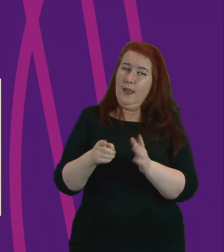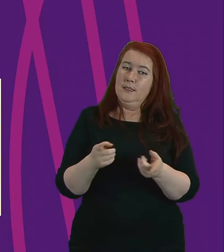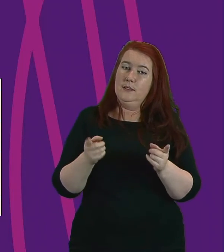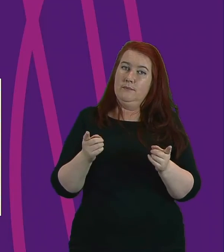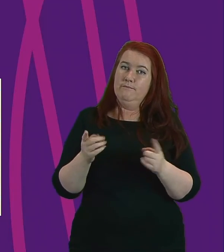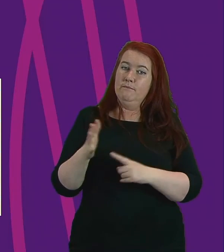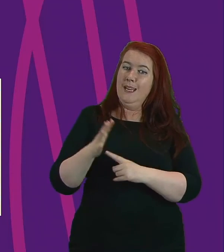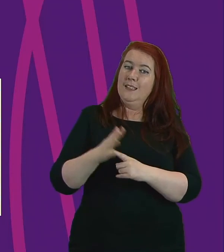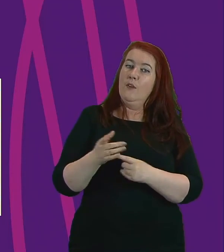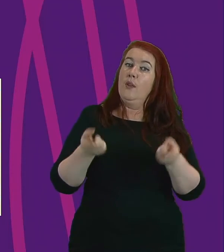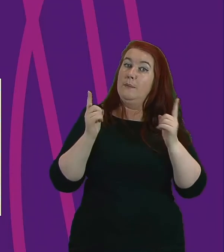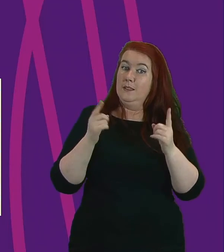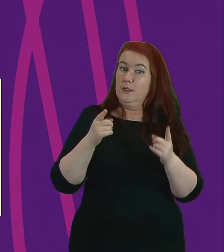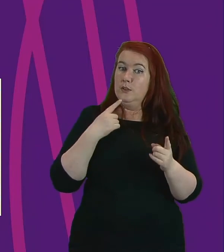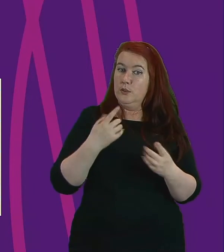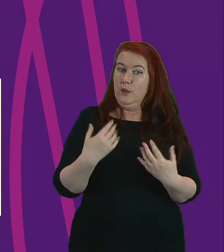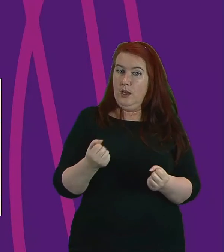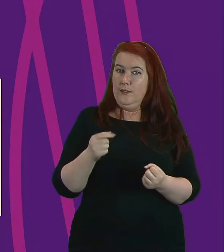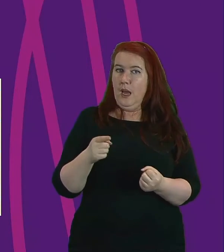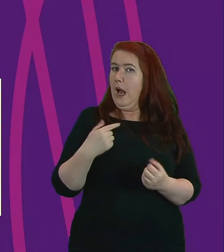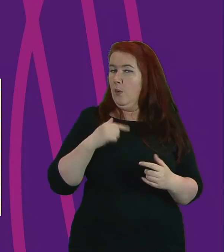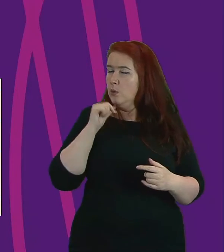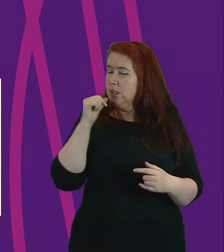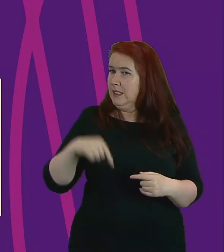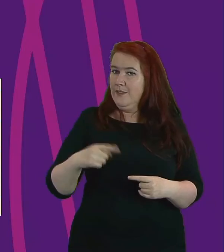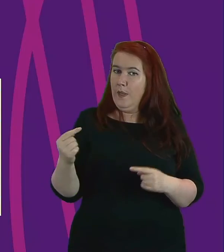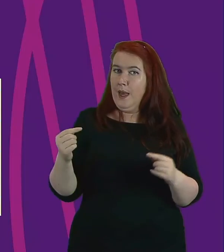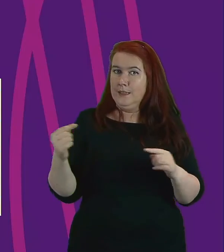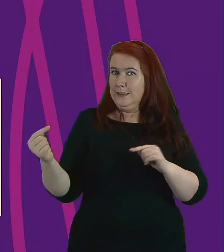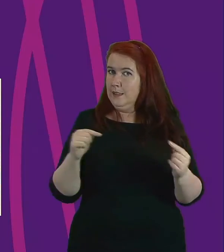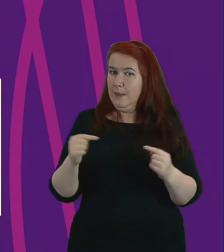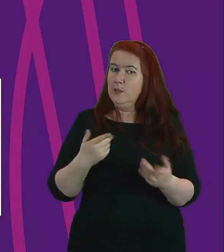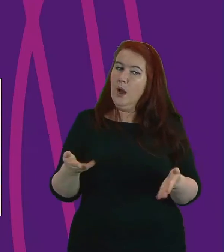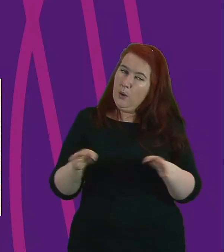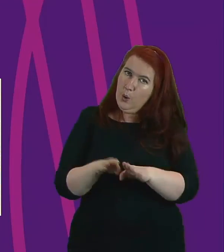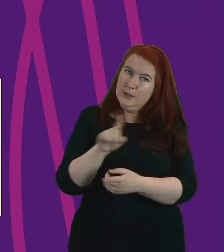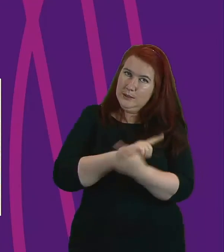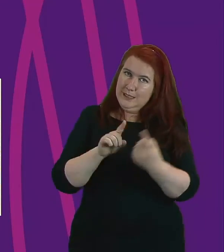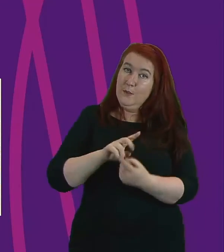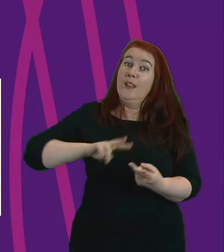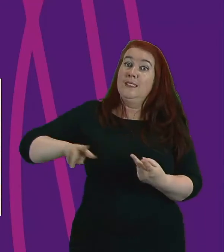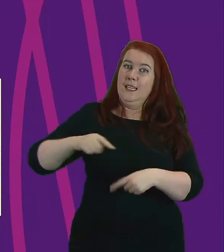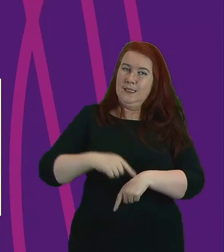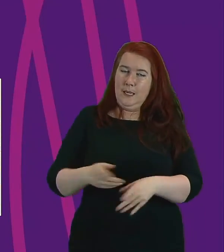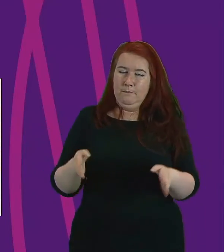look at afterwards. I obviously wasn't here for any of that debate. I close this meeting for the second time.